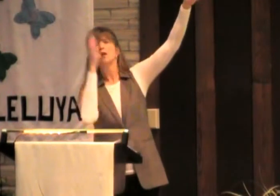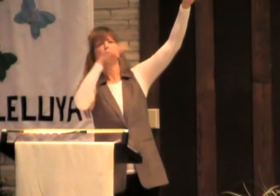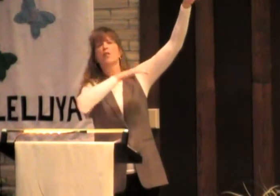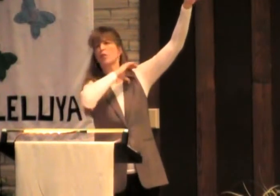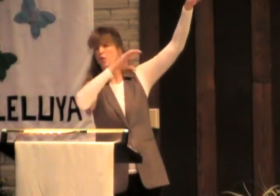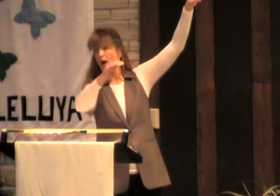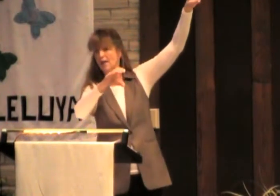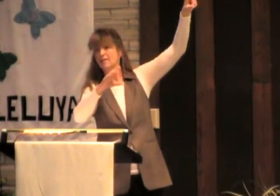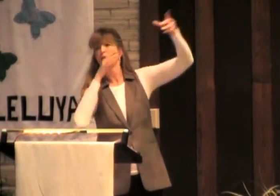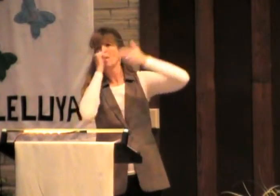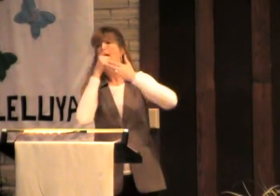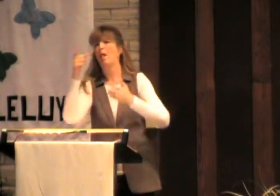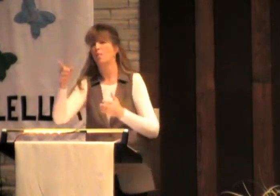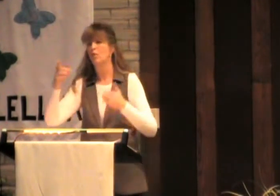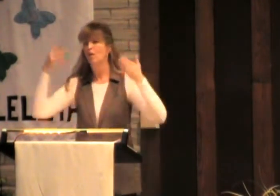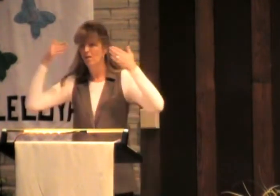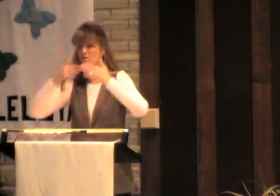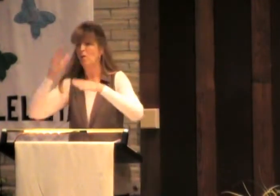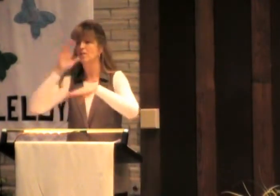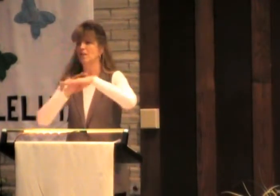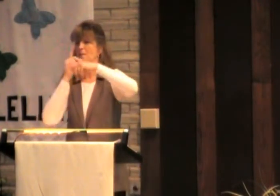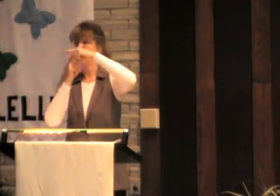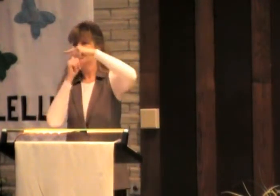So I want you to focus on the cross.